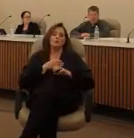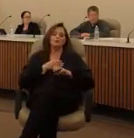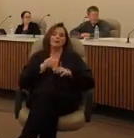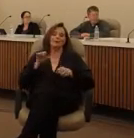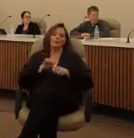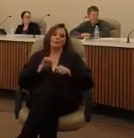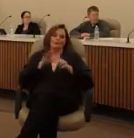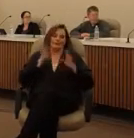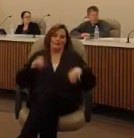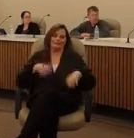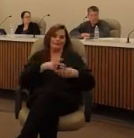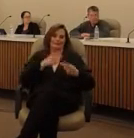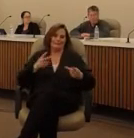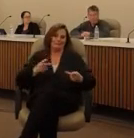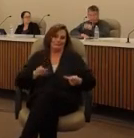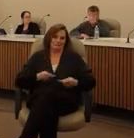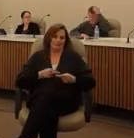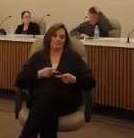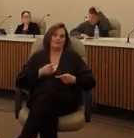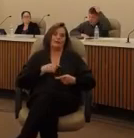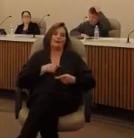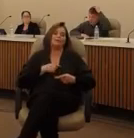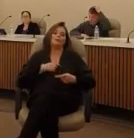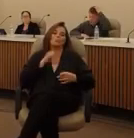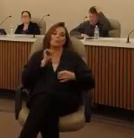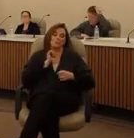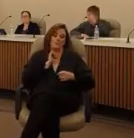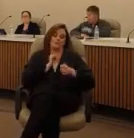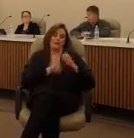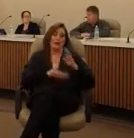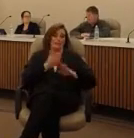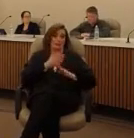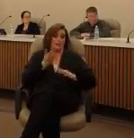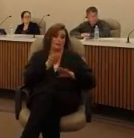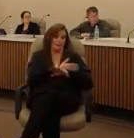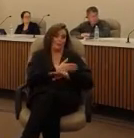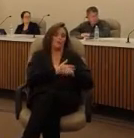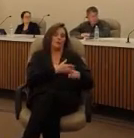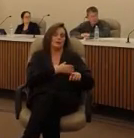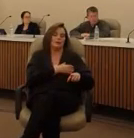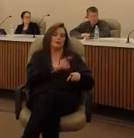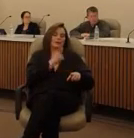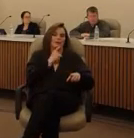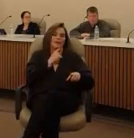all the Yes. homes in that Chesapeake Landing area.